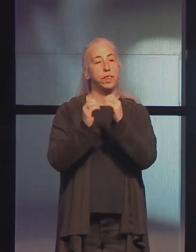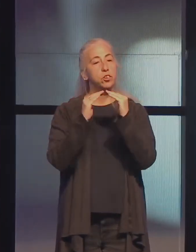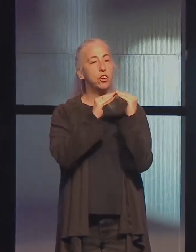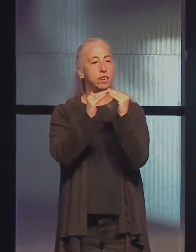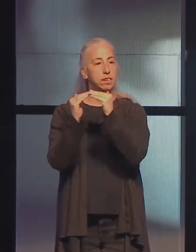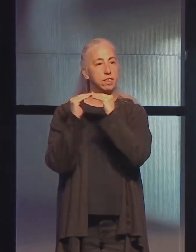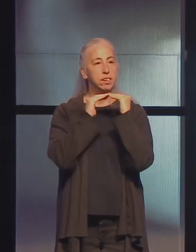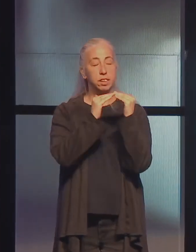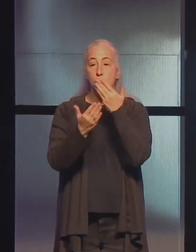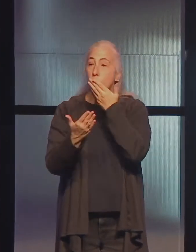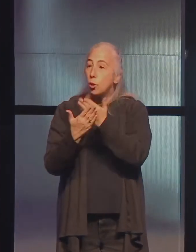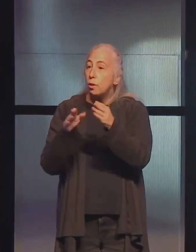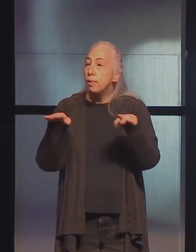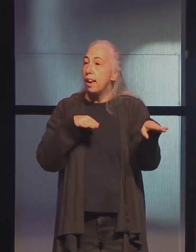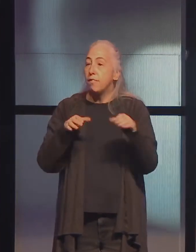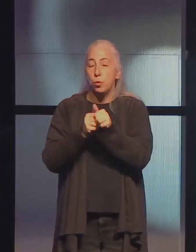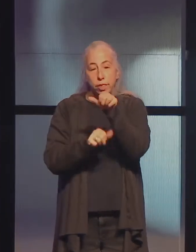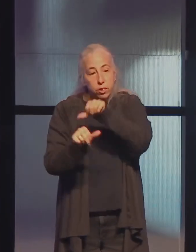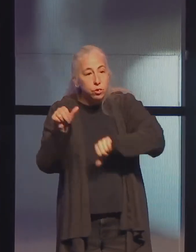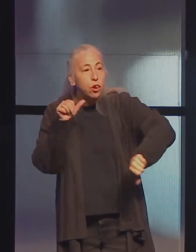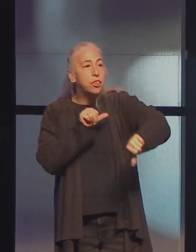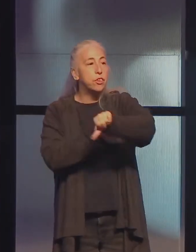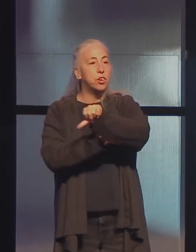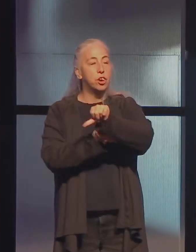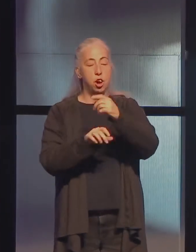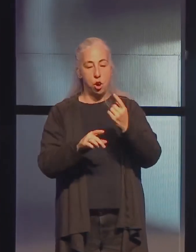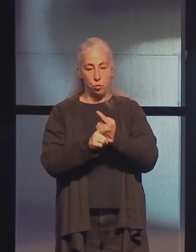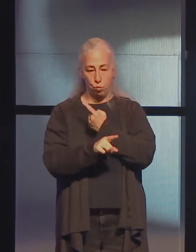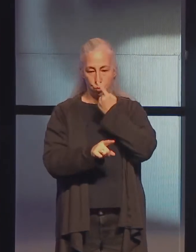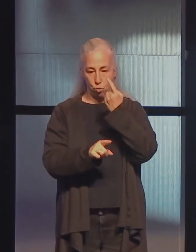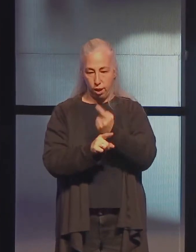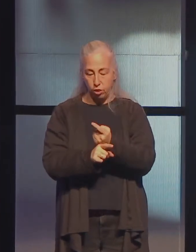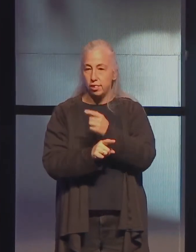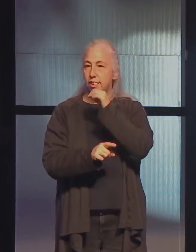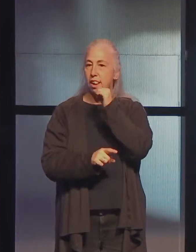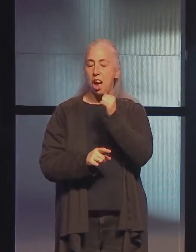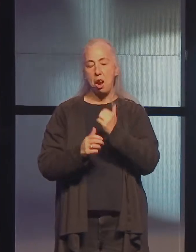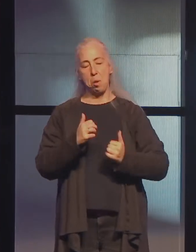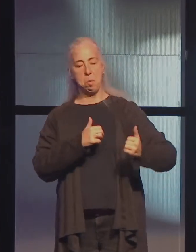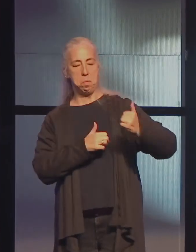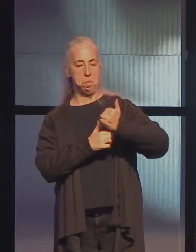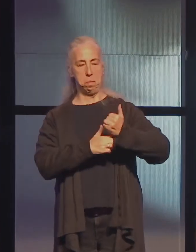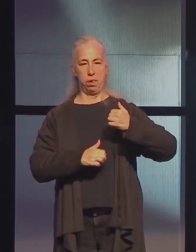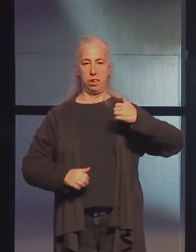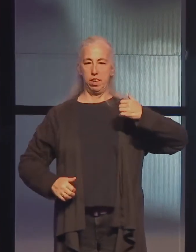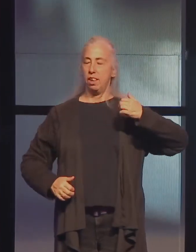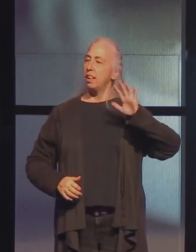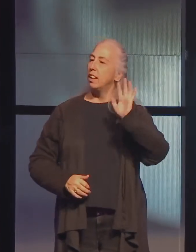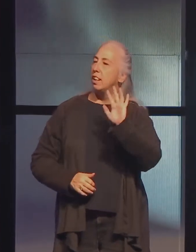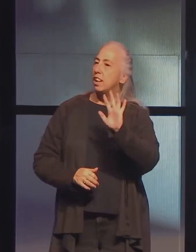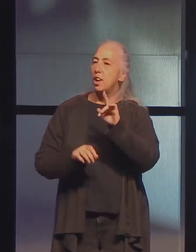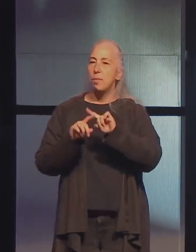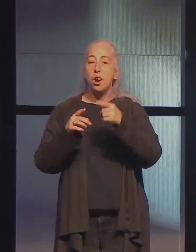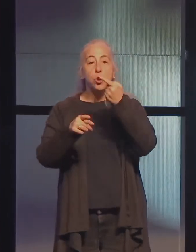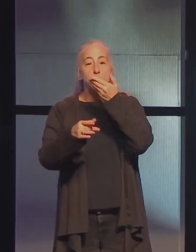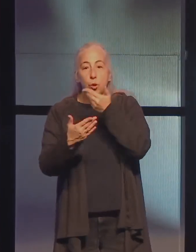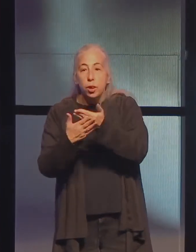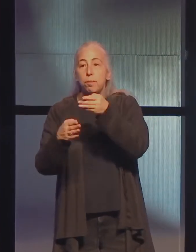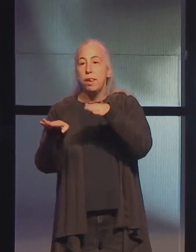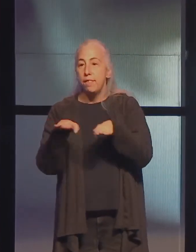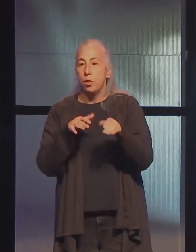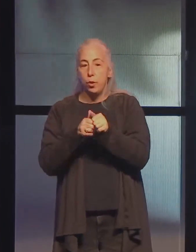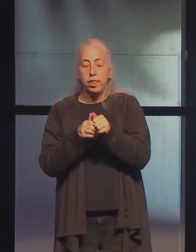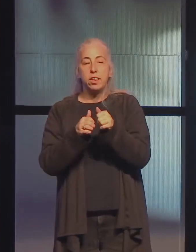towards one another. Righteousness is the word. That is not moral superiority. It is right behavior between